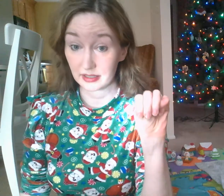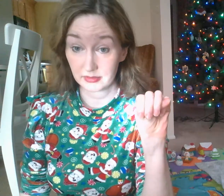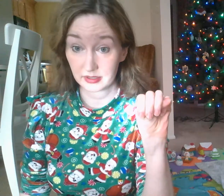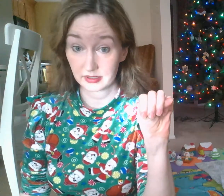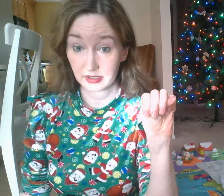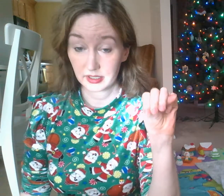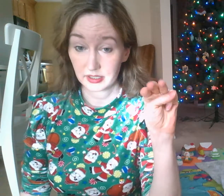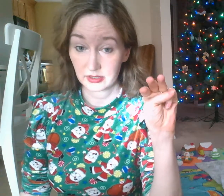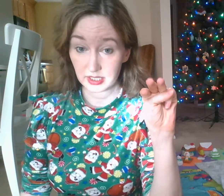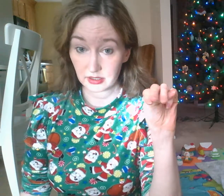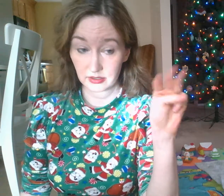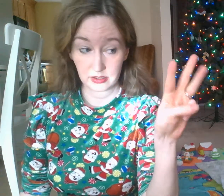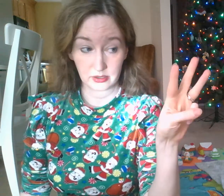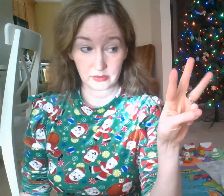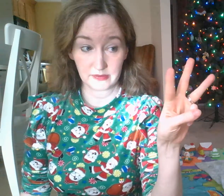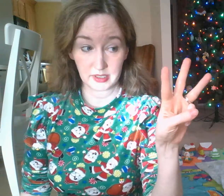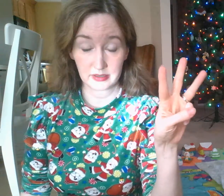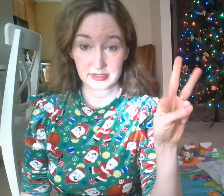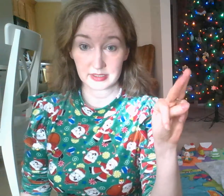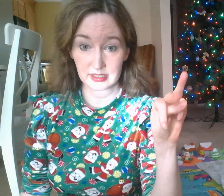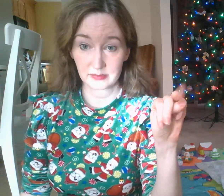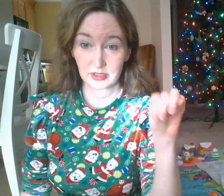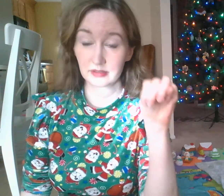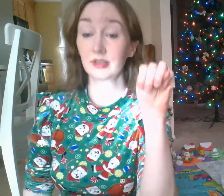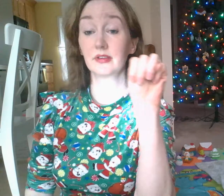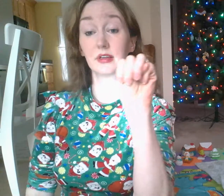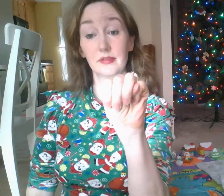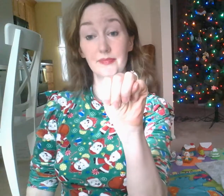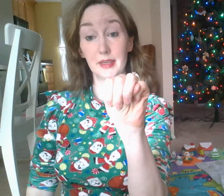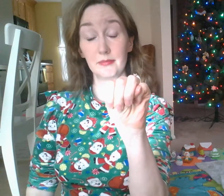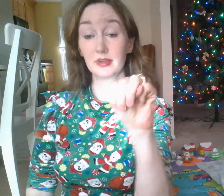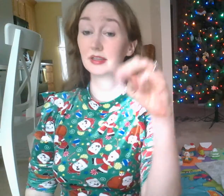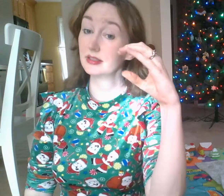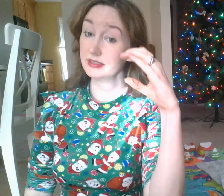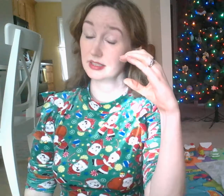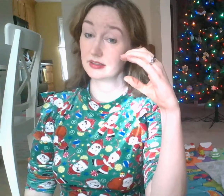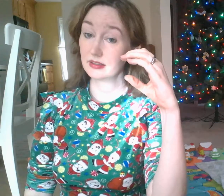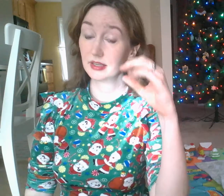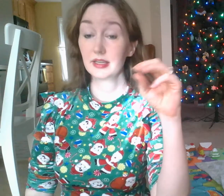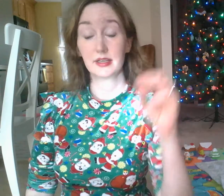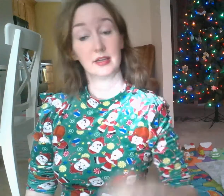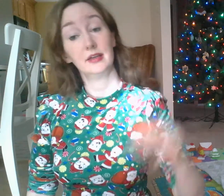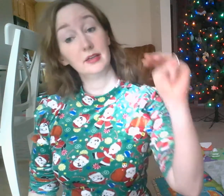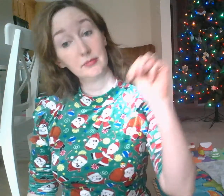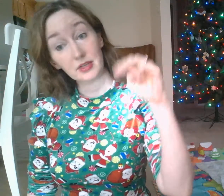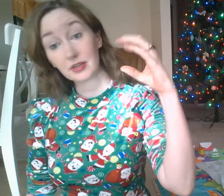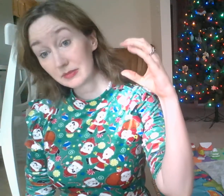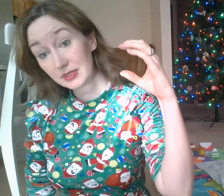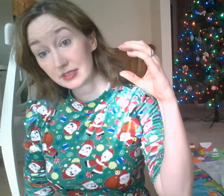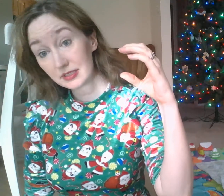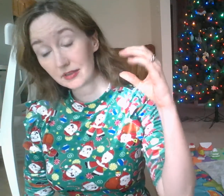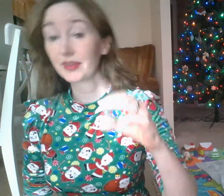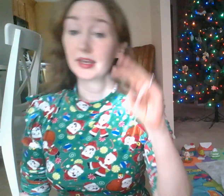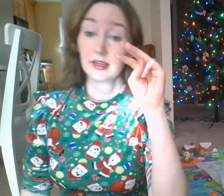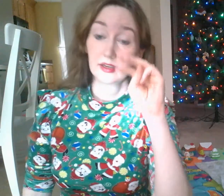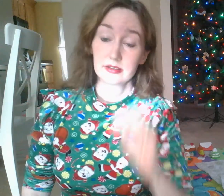M. Take your three fingers, index, middle, and ring finger. M, C. Merry Christmas. Take